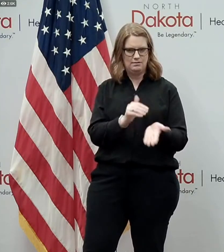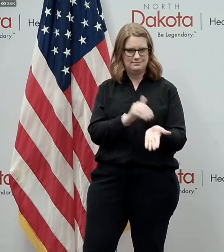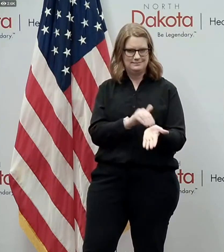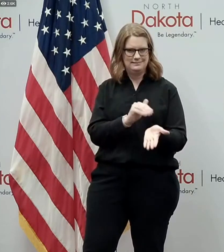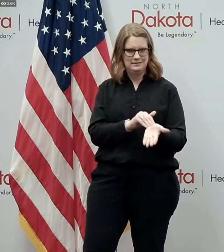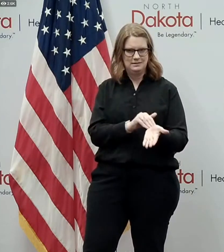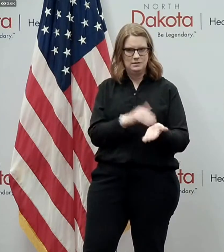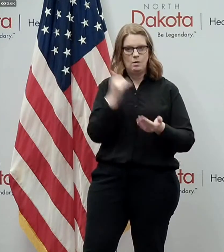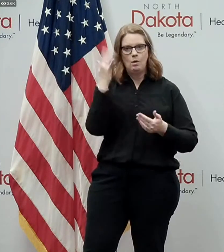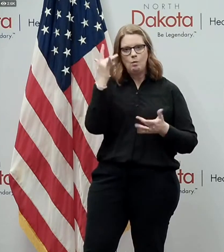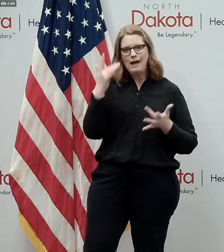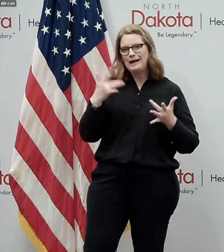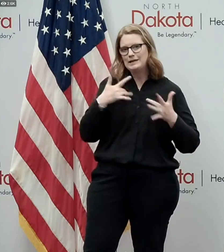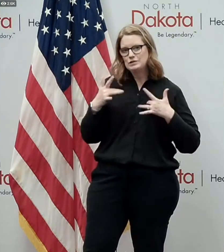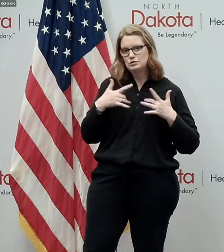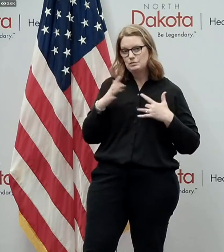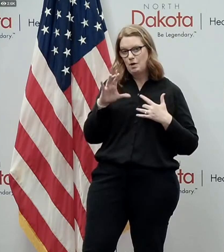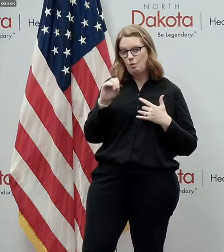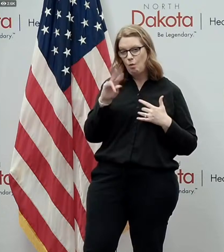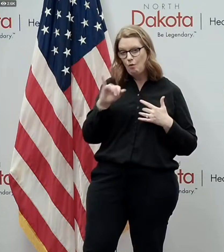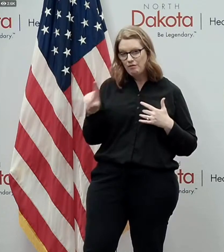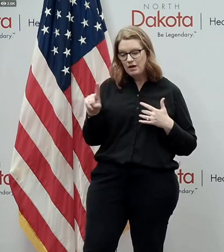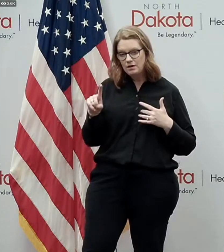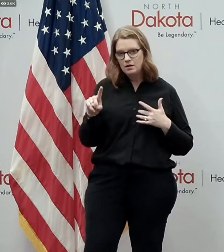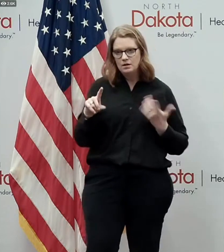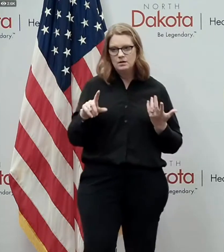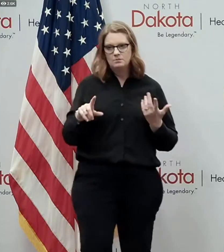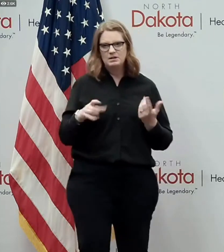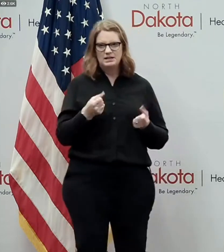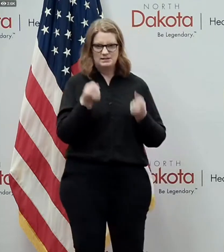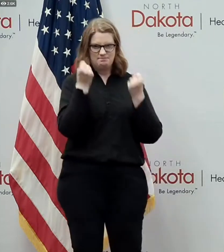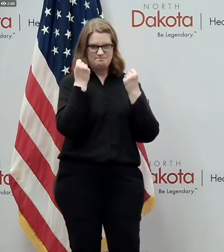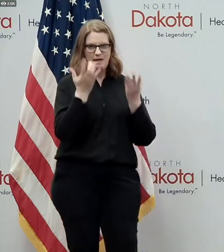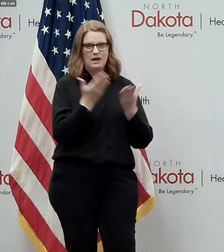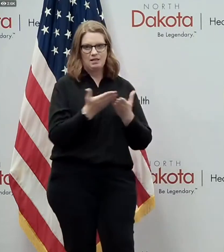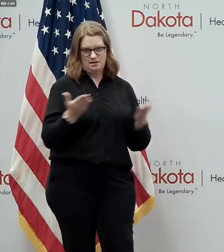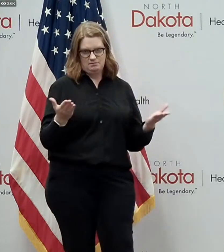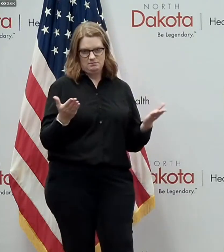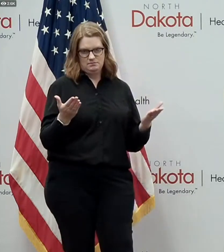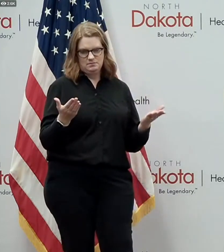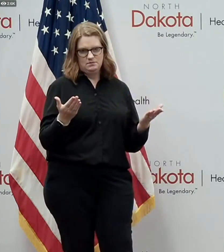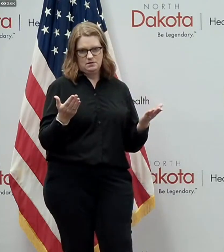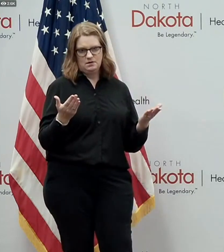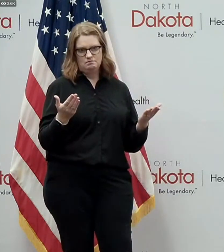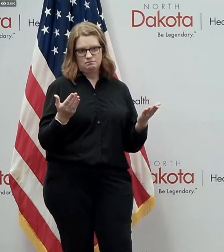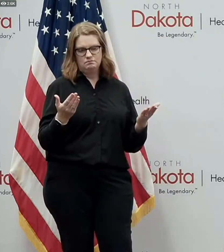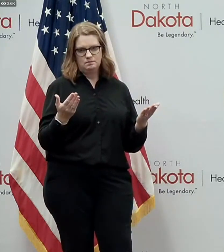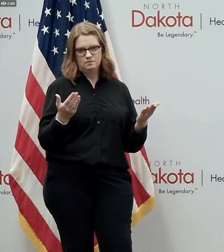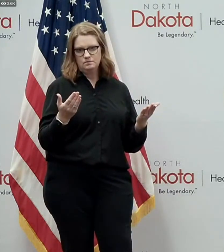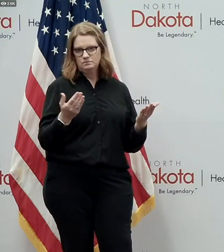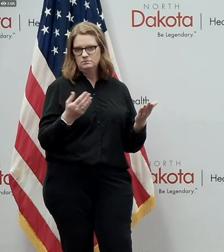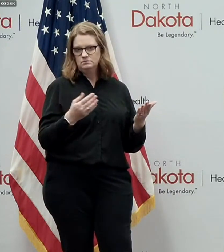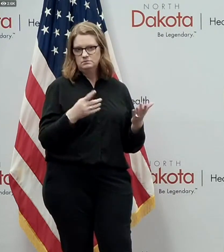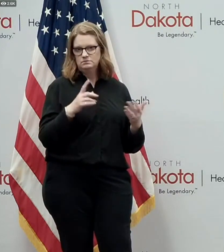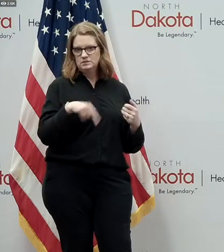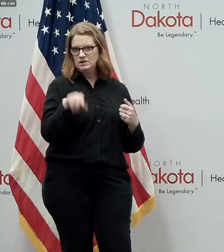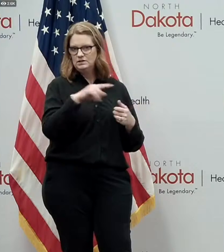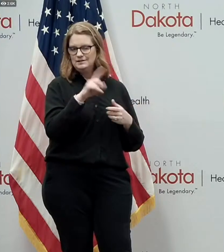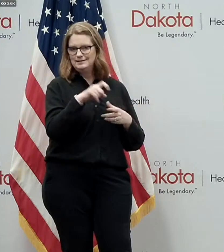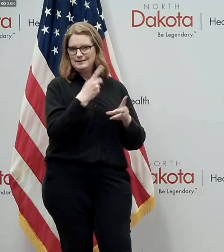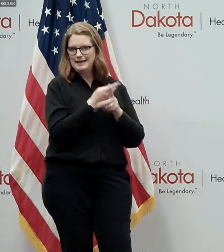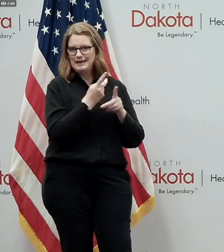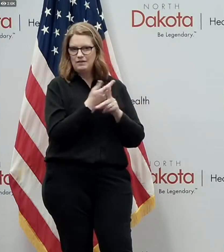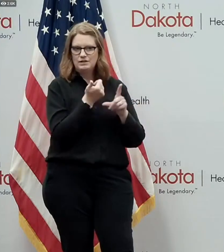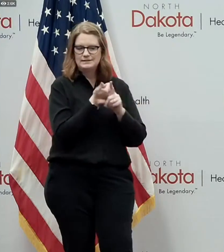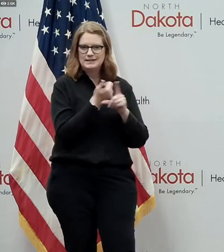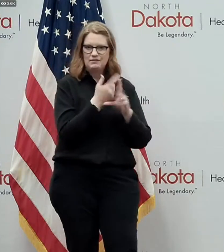frame because of concerns about COVID, but there's a number of things that you need to do to take care of yourself and your